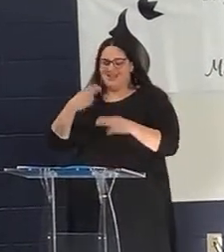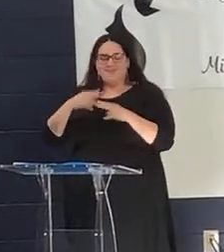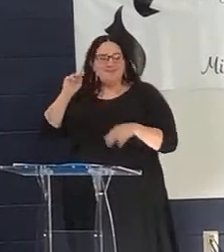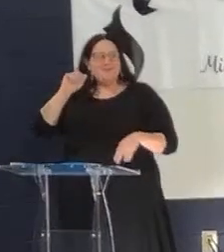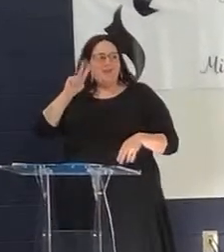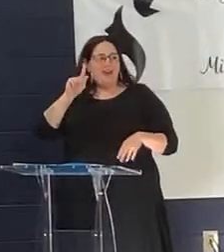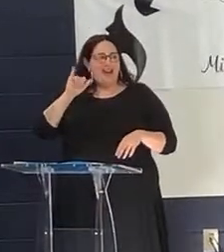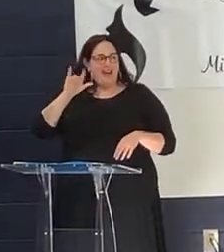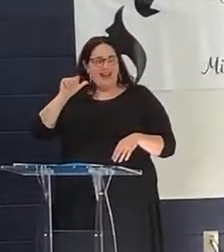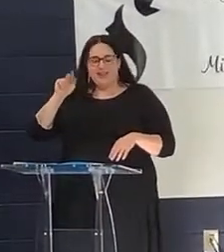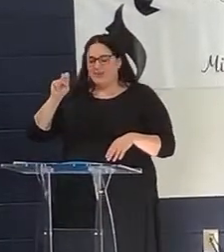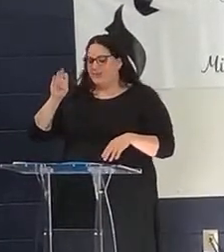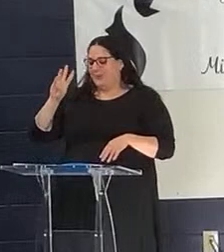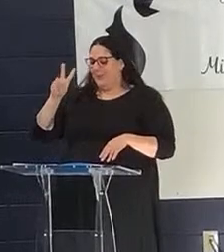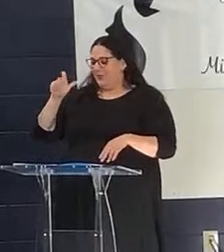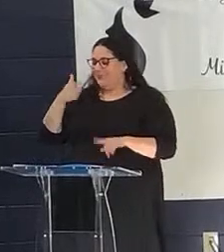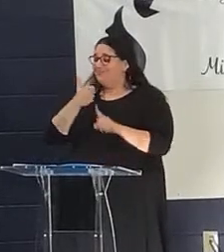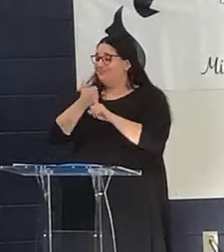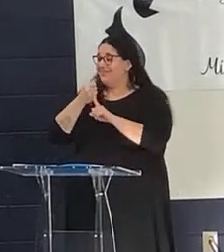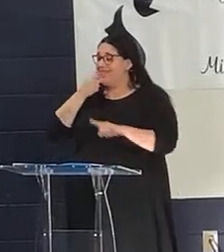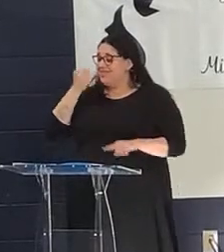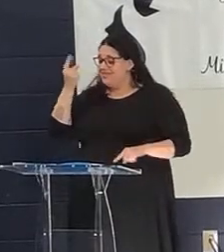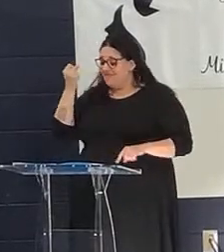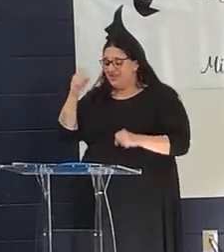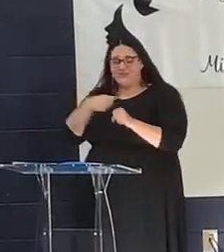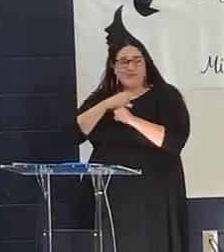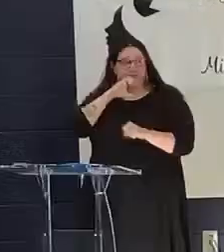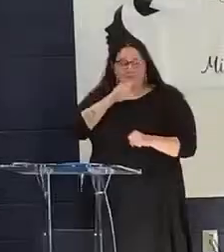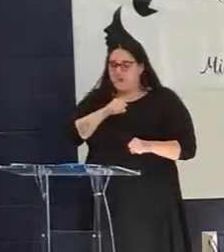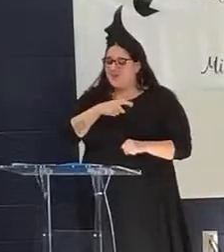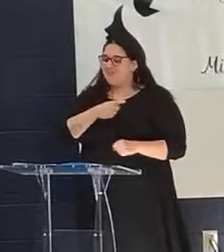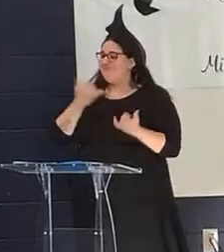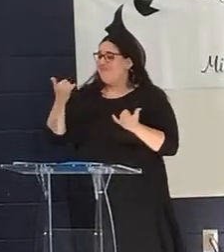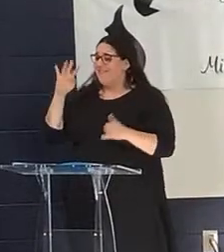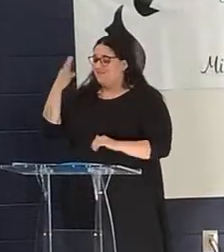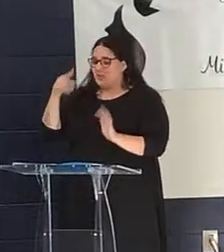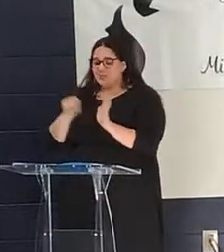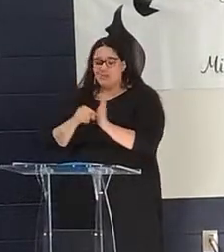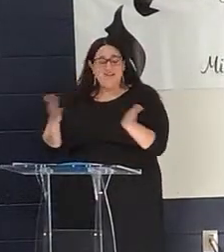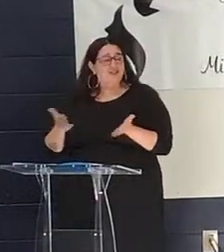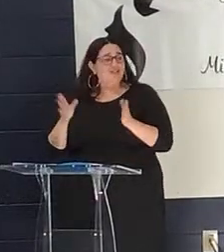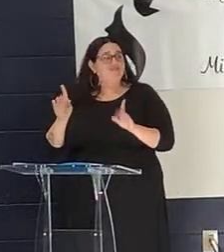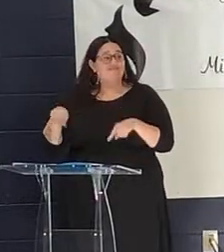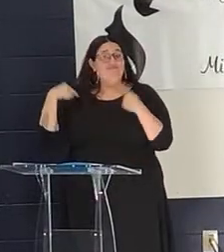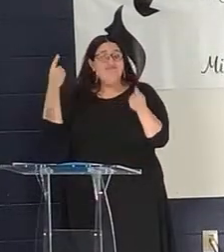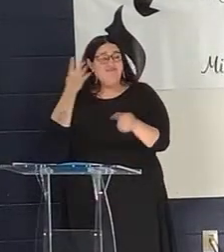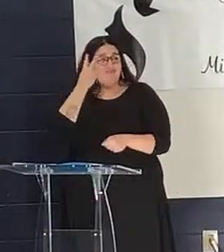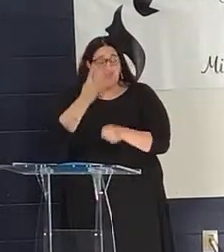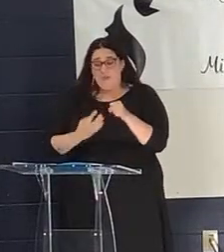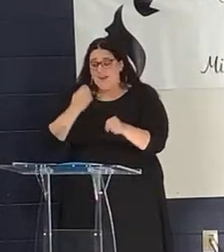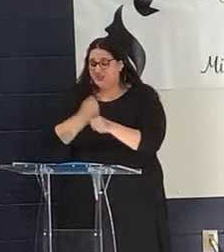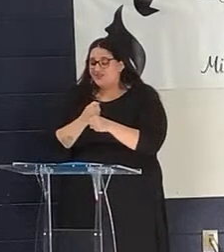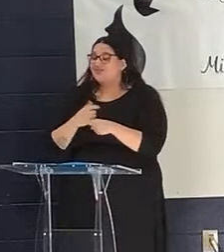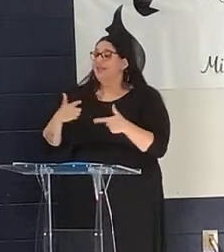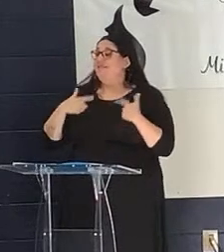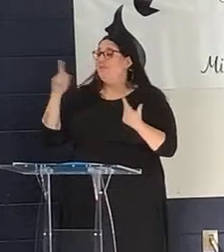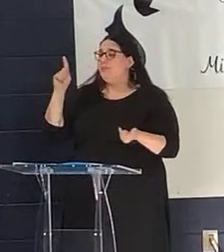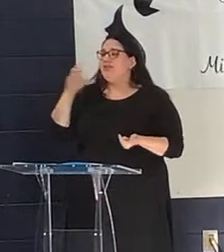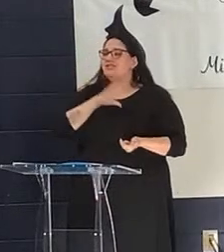This pretty lady is Markayla Newell. She's 11 years old. She's currently in fourth grade here at the Georgia School for the Deaf, and she's been here for